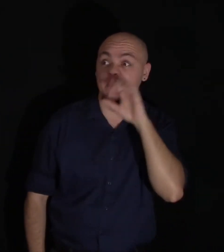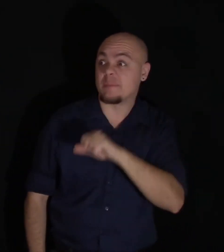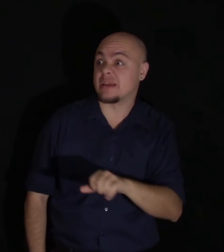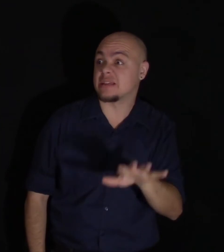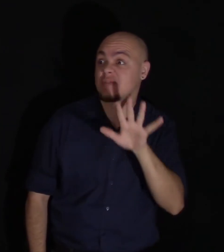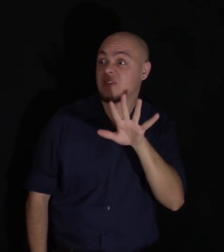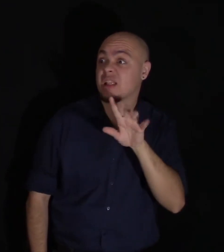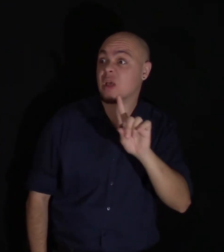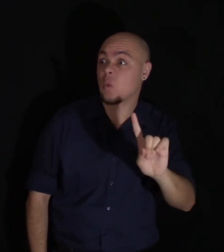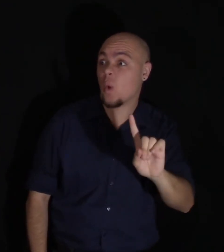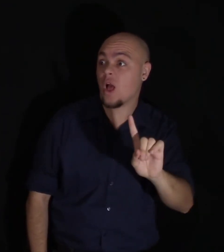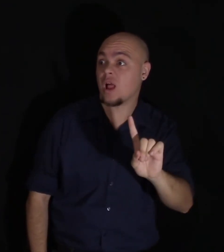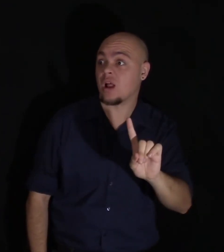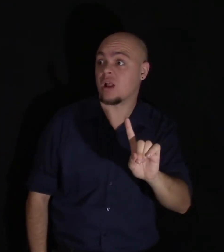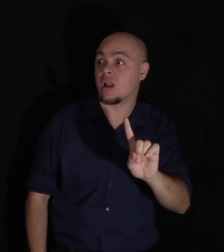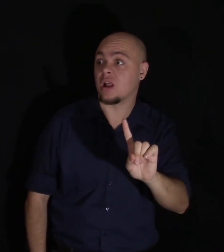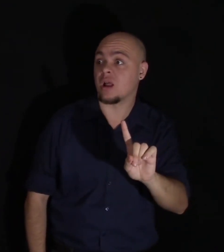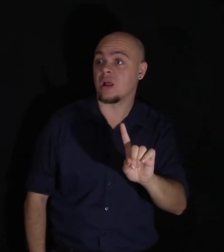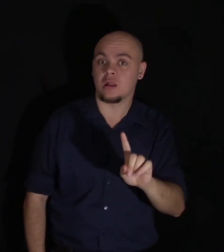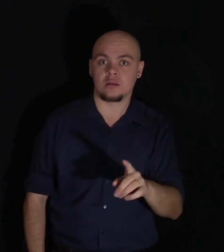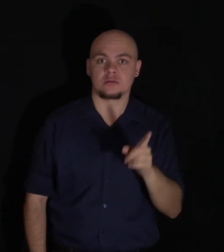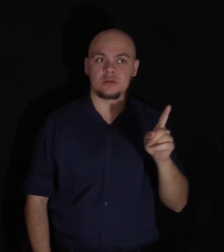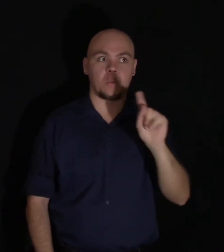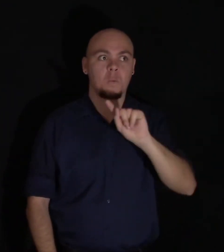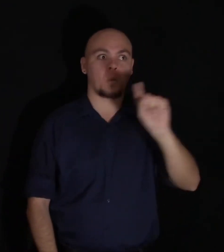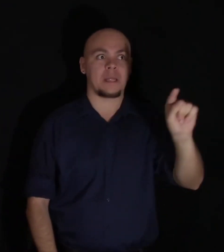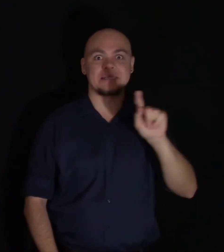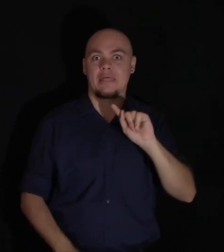51? Like I said them all while she was in the bathroom.